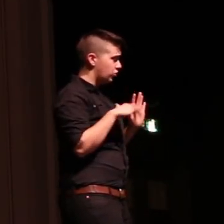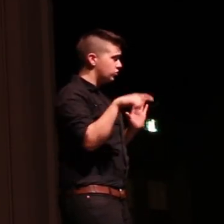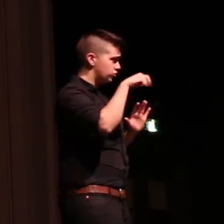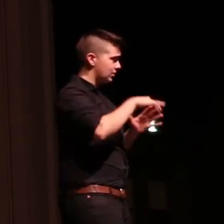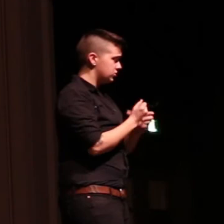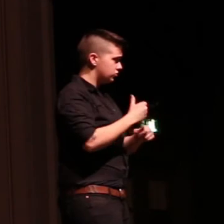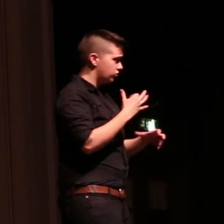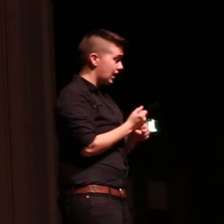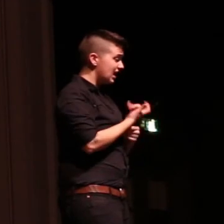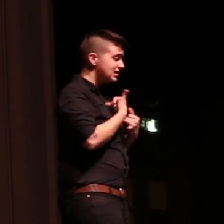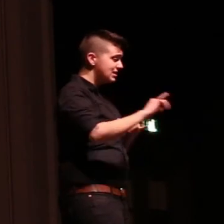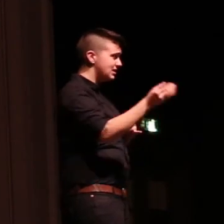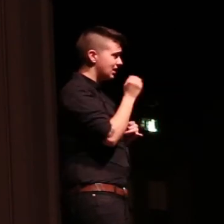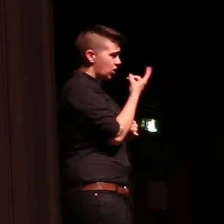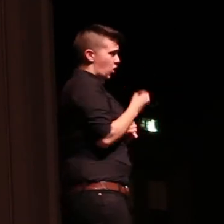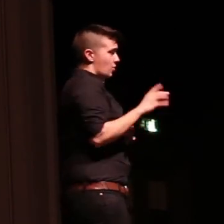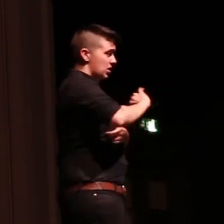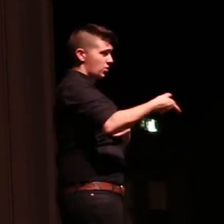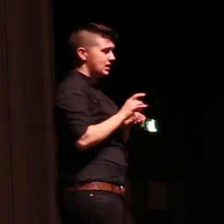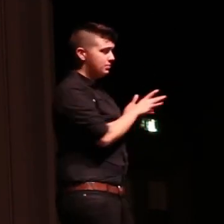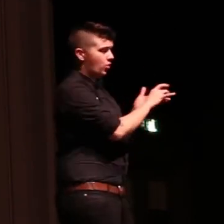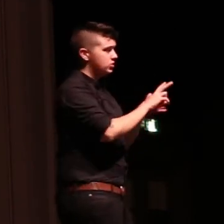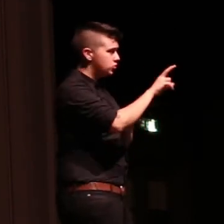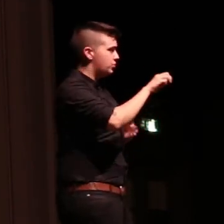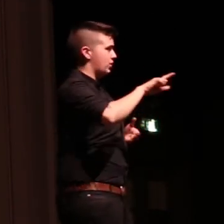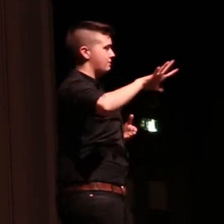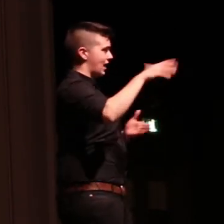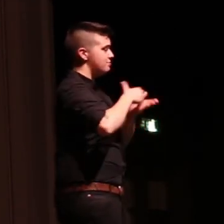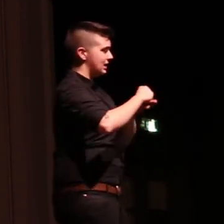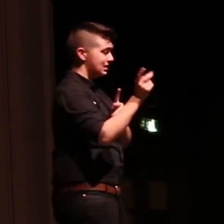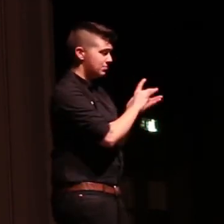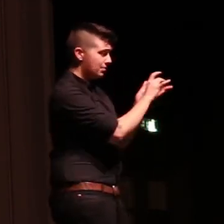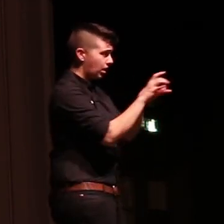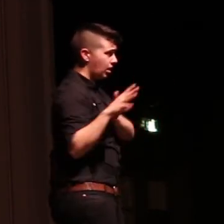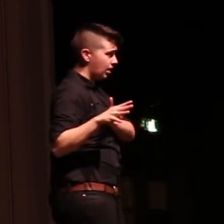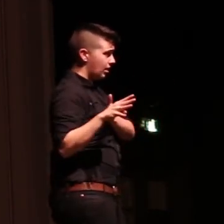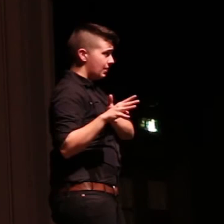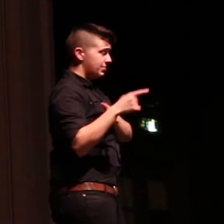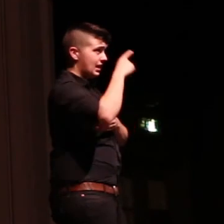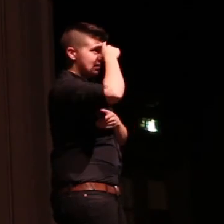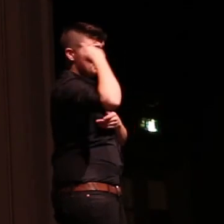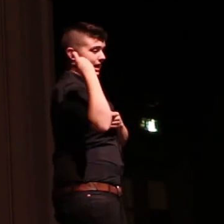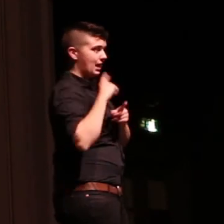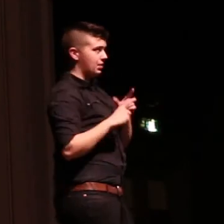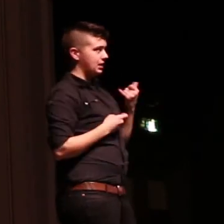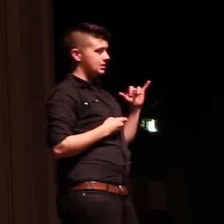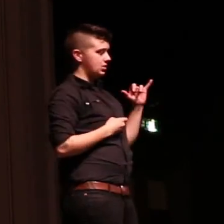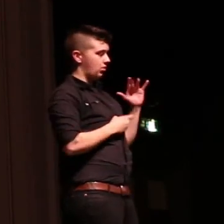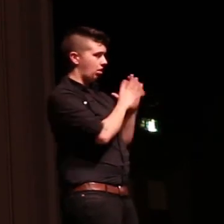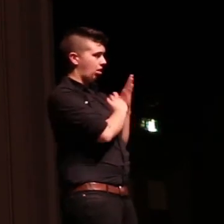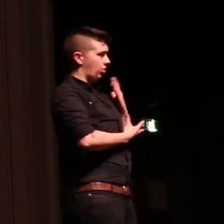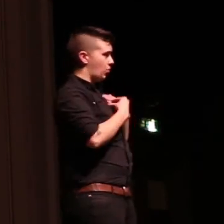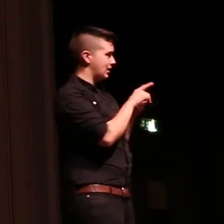deports 2.5 billion people? Blackness assimilated enough to hold the whip just like the master did, and